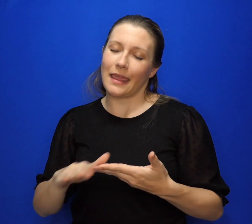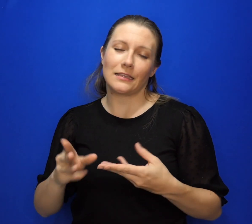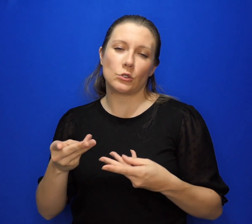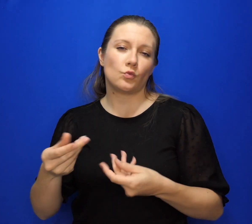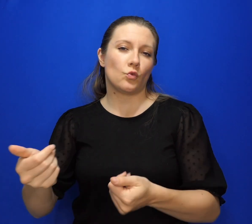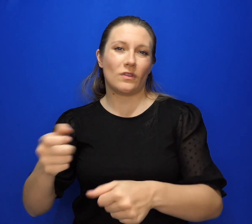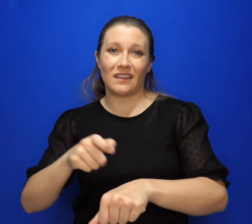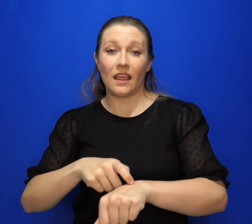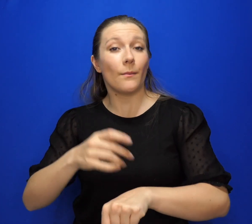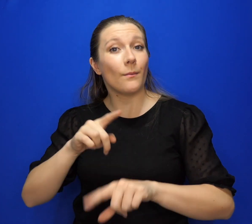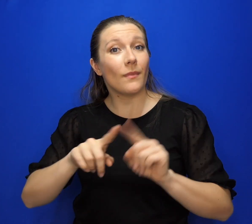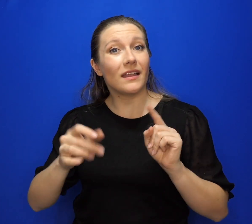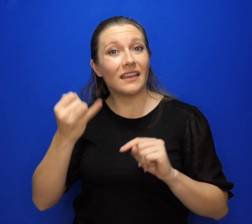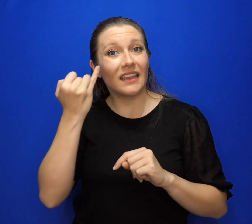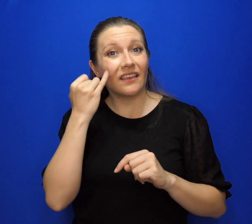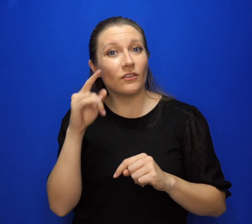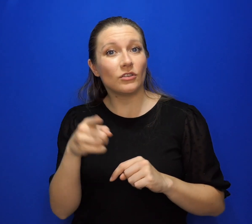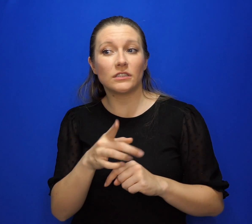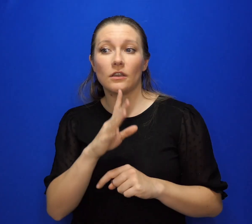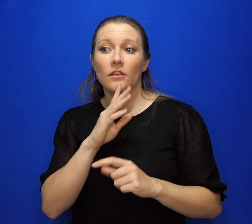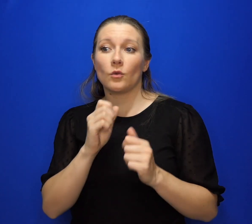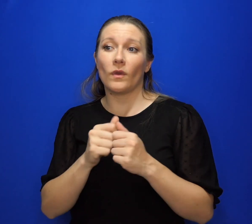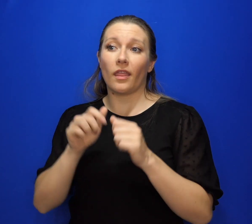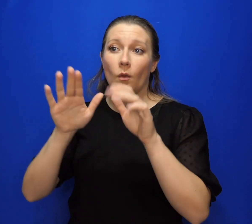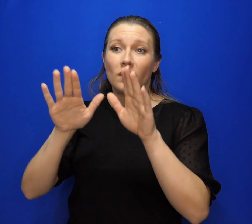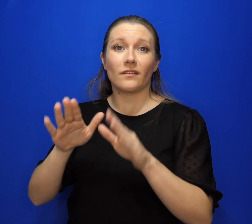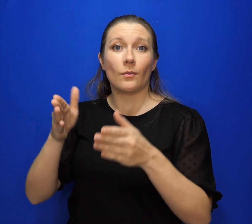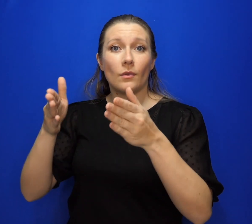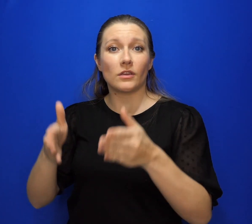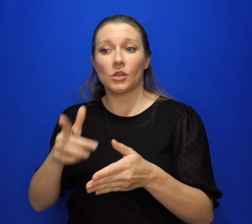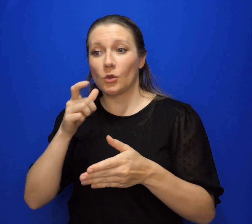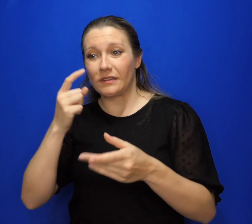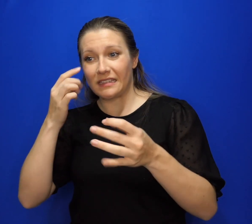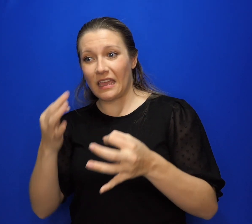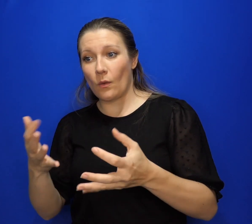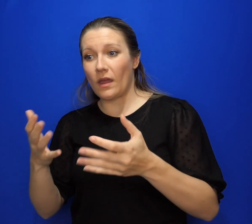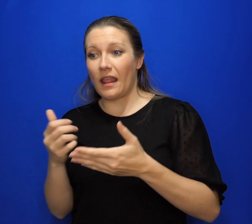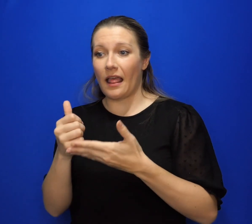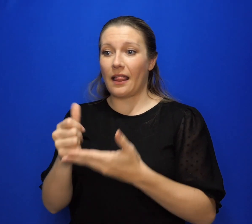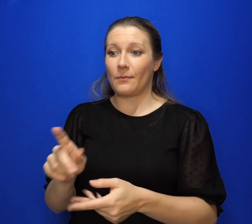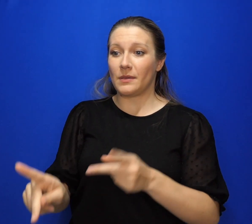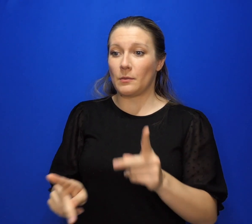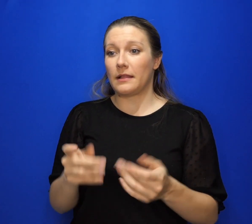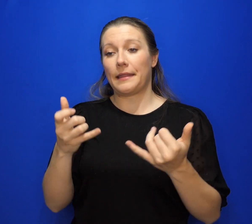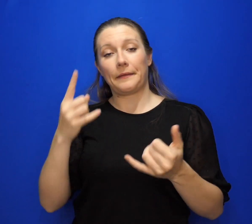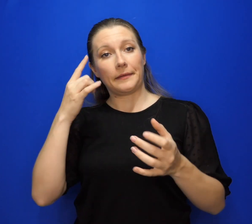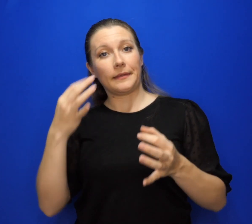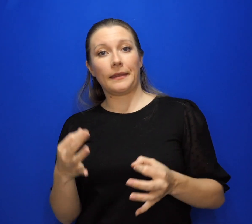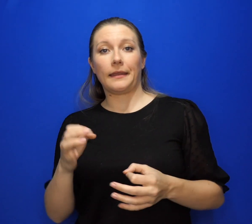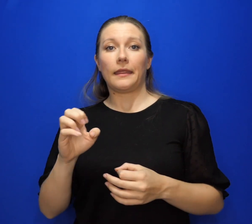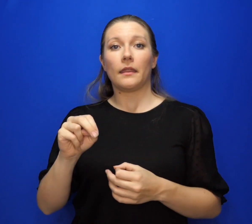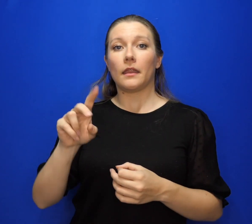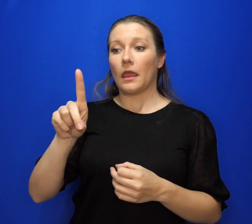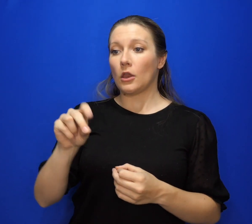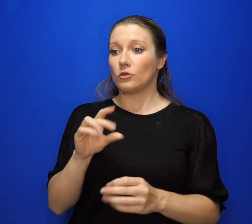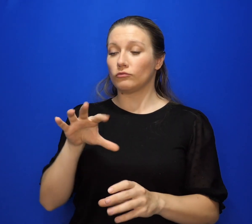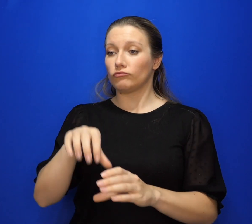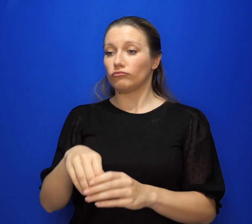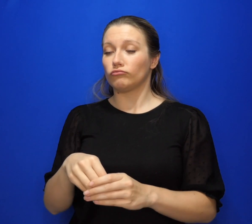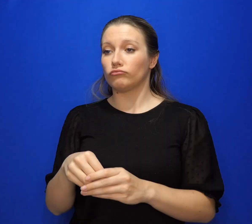wanted to help people and found themselves in endocrinology and are reading from, books and charts that they're supposed to follow,